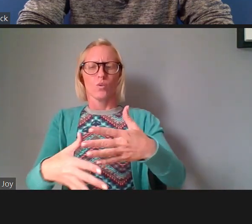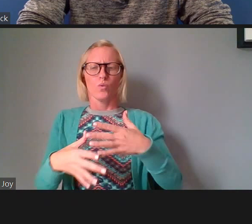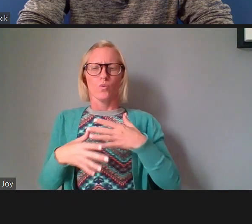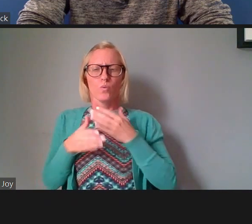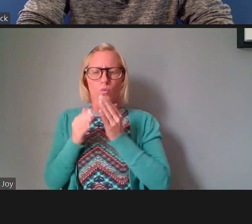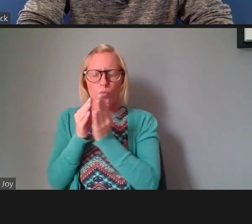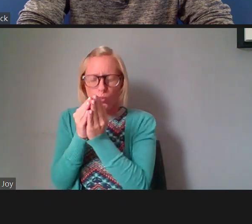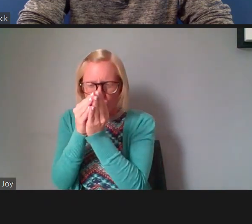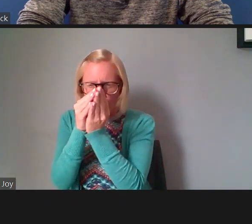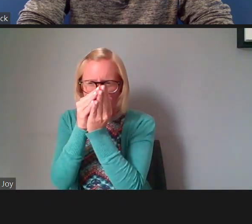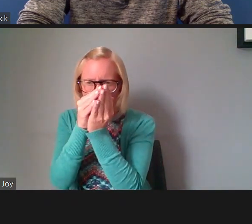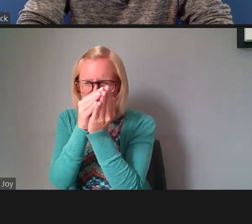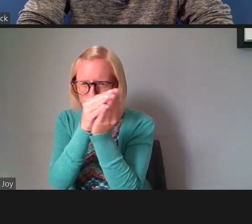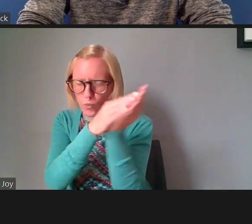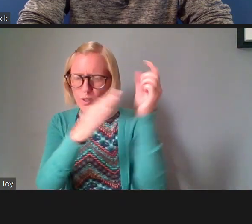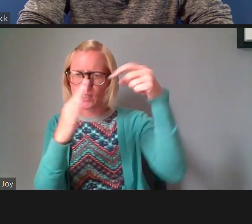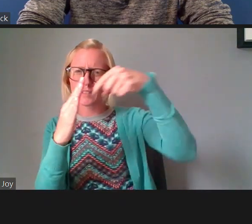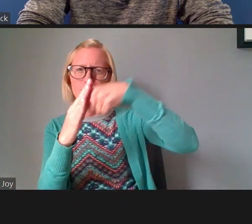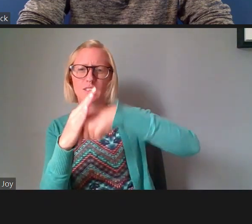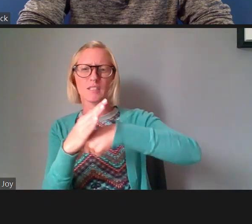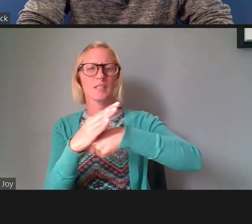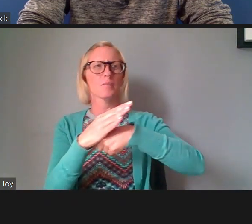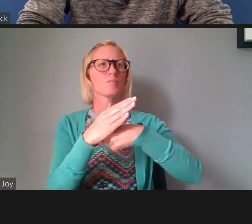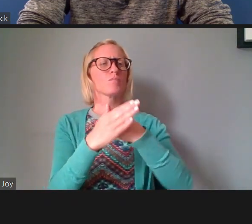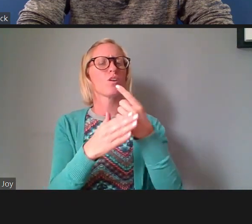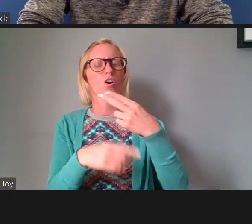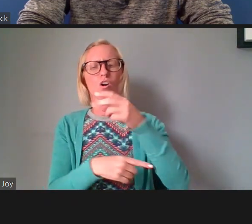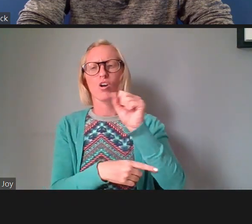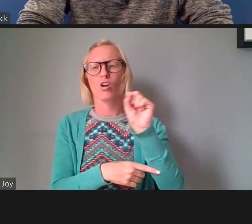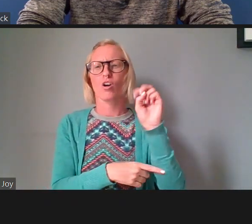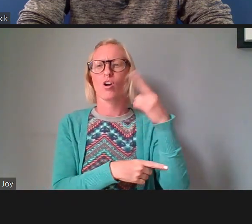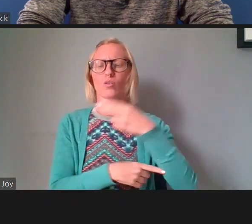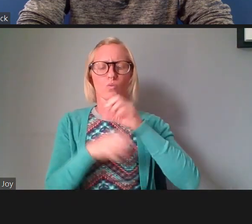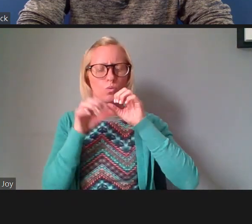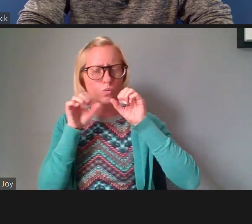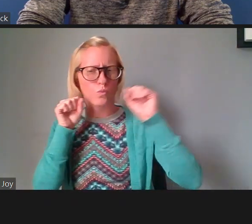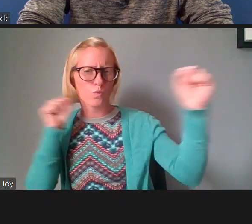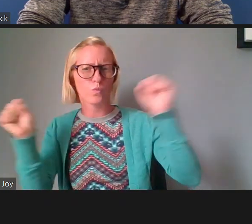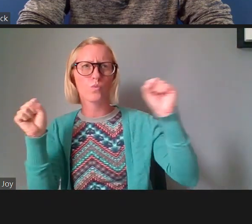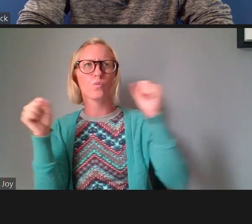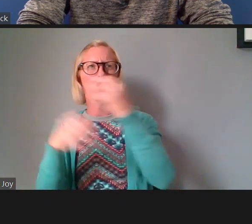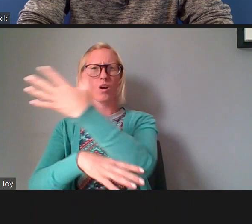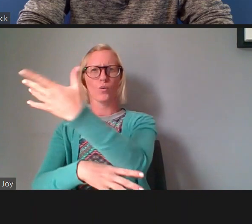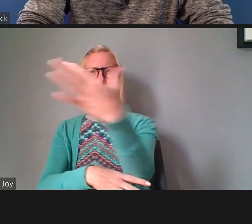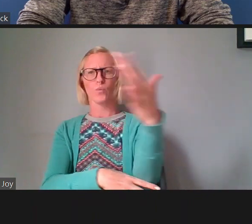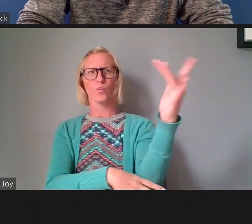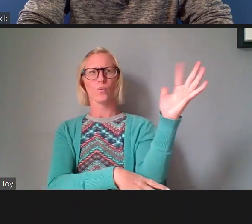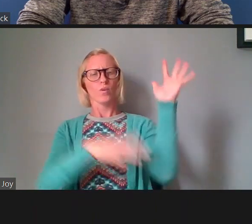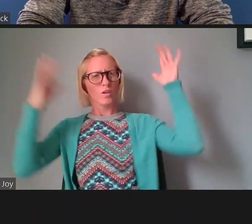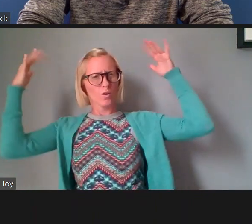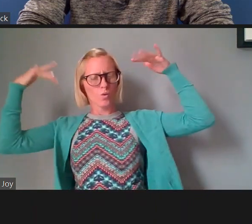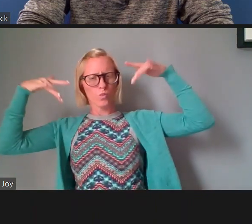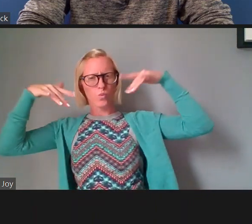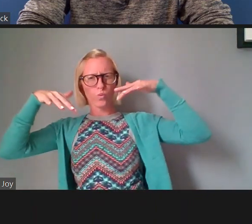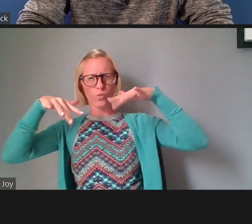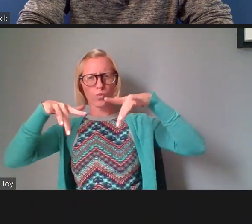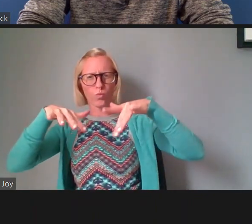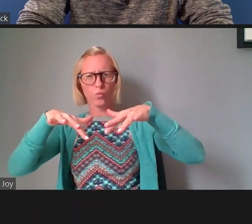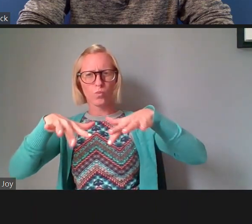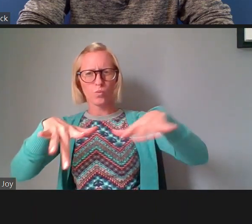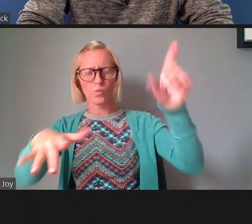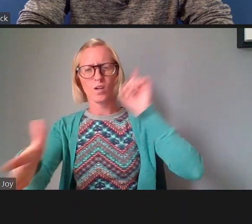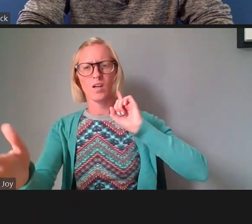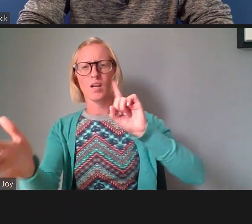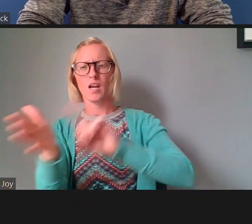sounded. A deep, harsh note boomed under the palms, spread through the intricacies of the forest, and echoed back from the